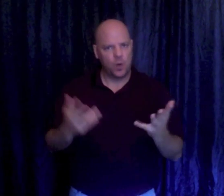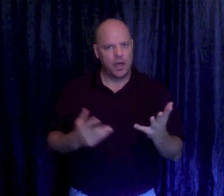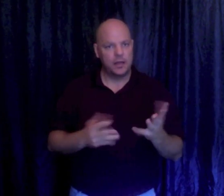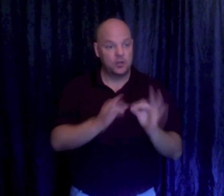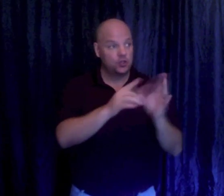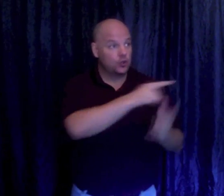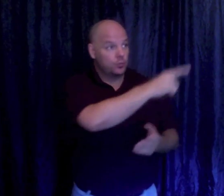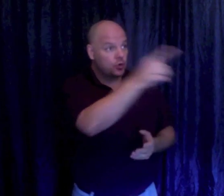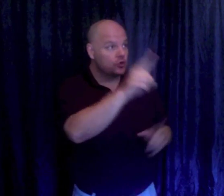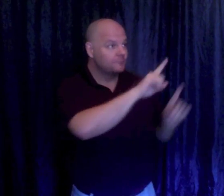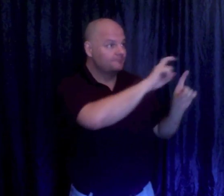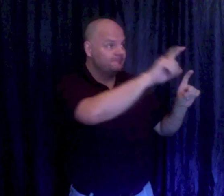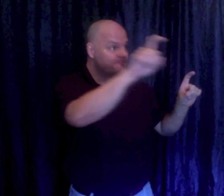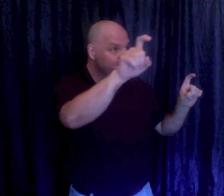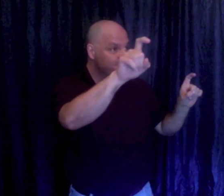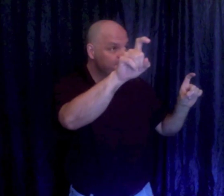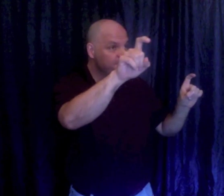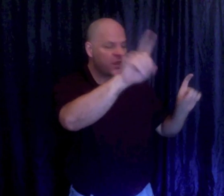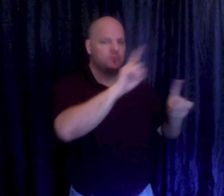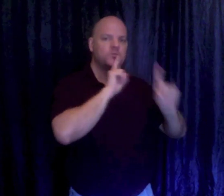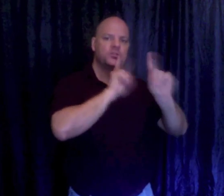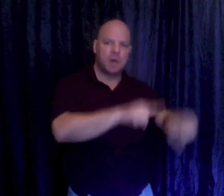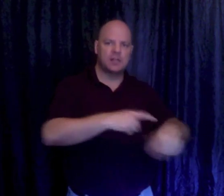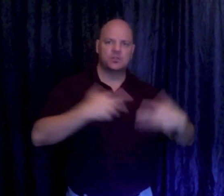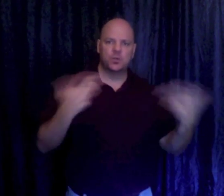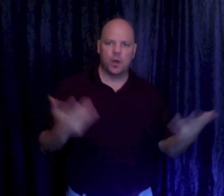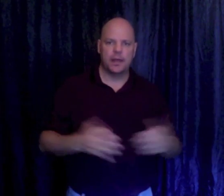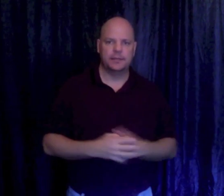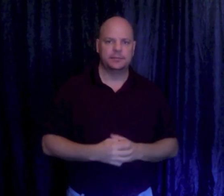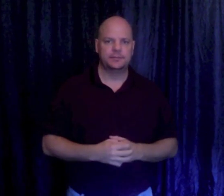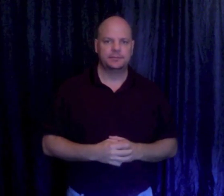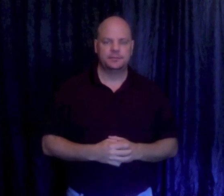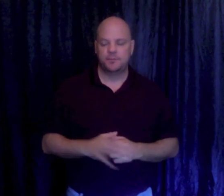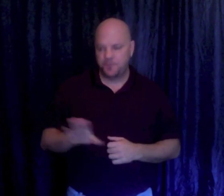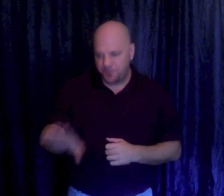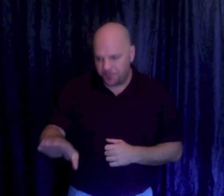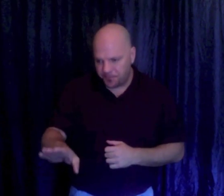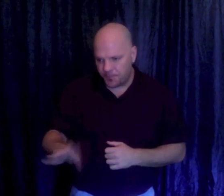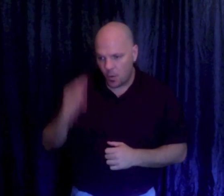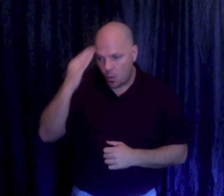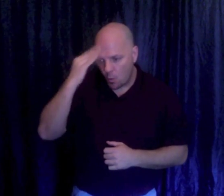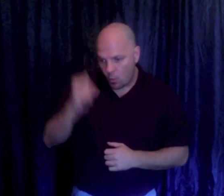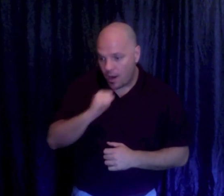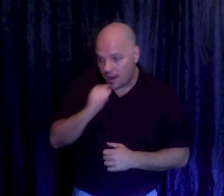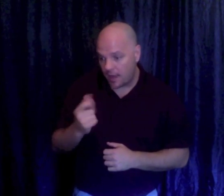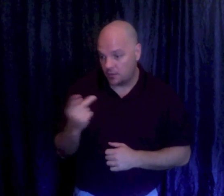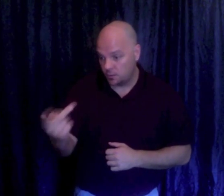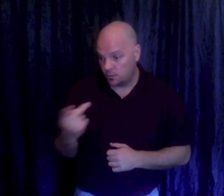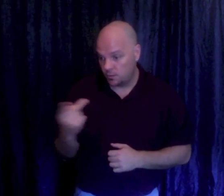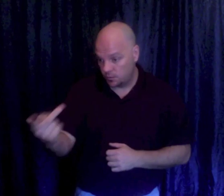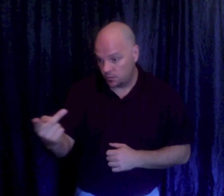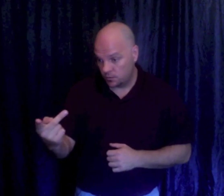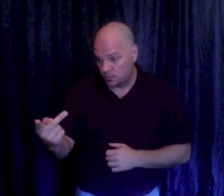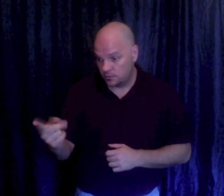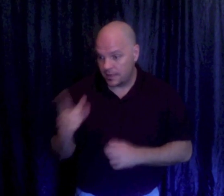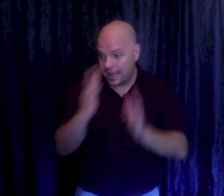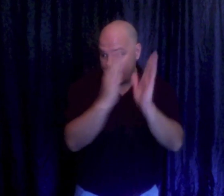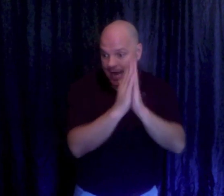I interviewed gave responses like, they signed, why not both of us ask teacher?